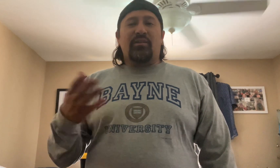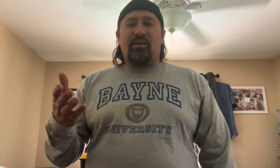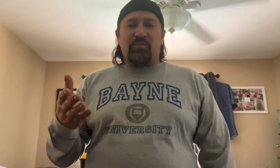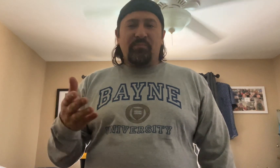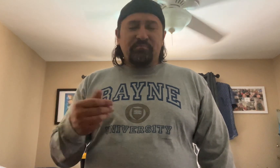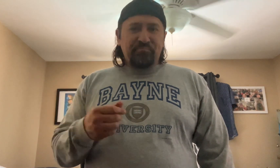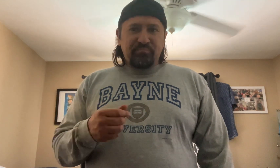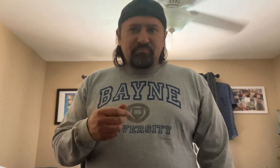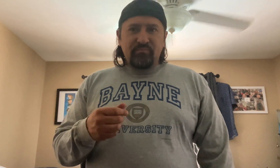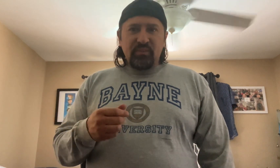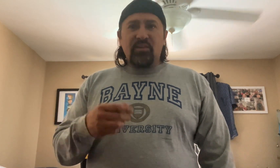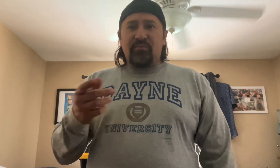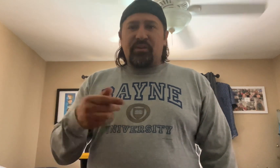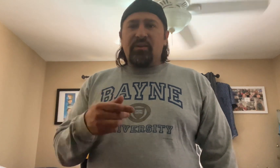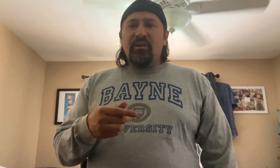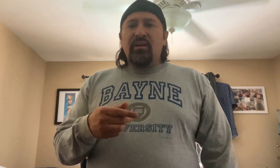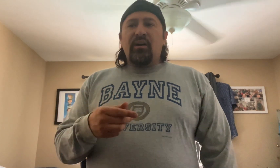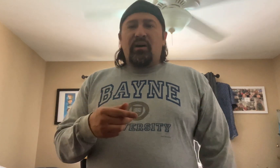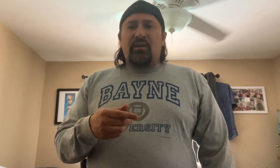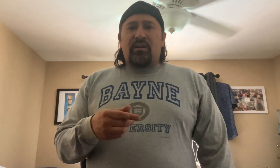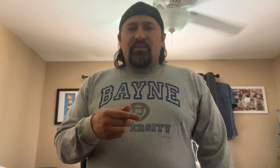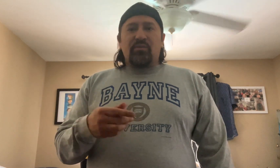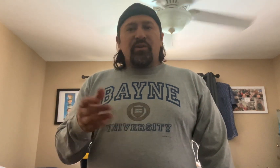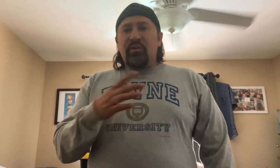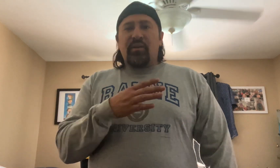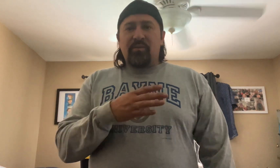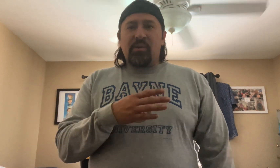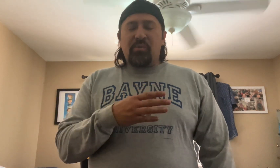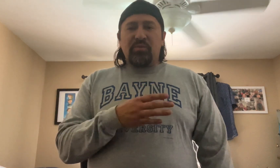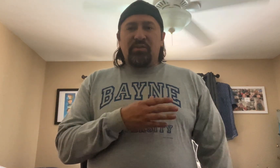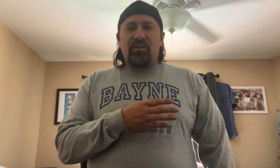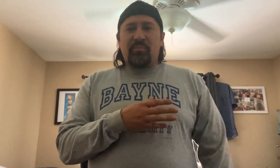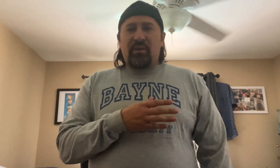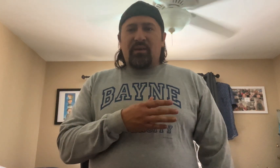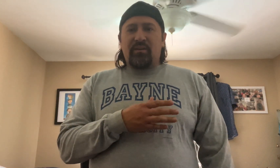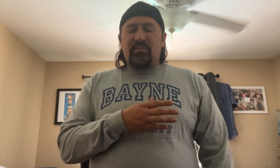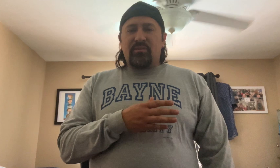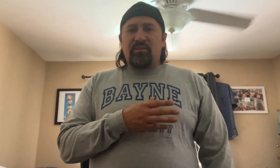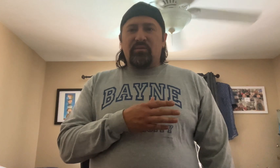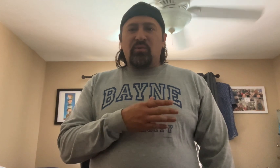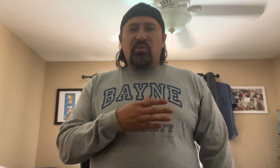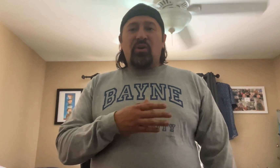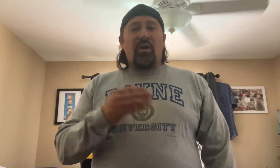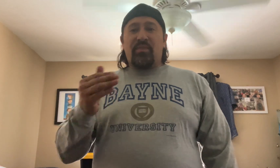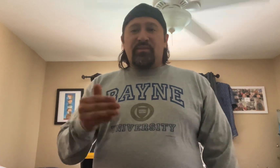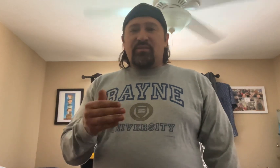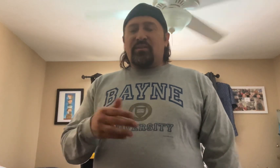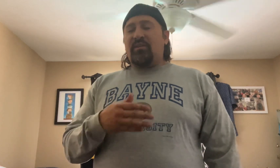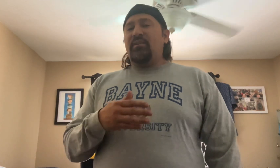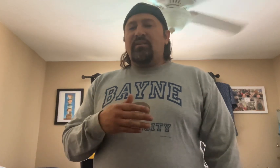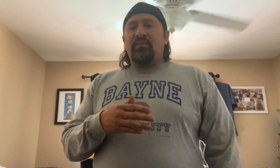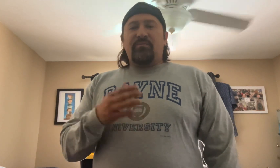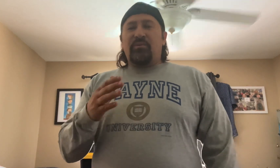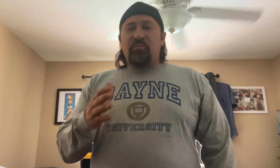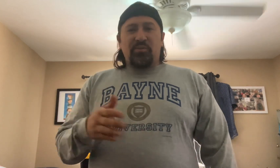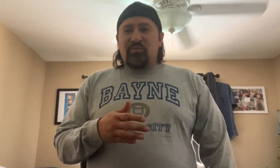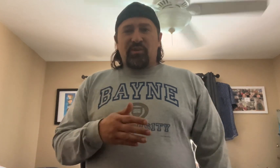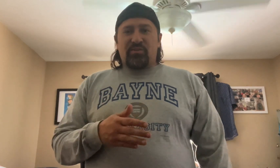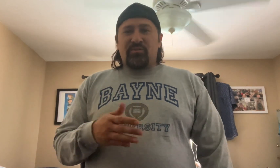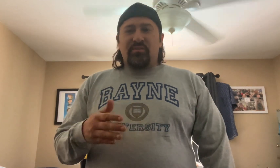camera, on the video. So here I am, I'm posted up at the local authentic Filipino restaurant